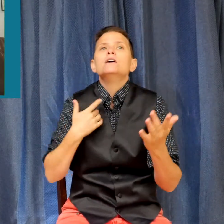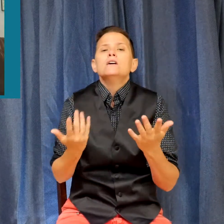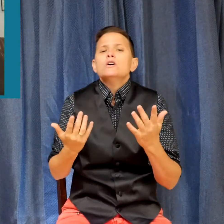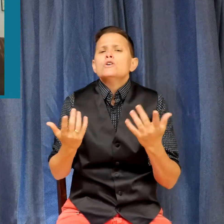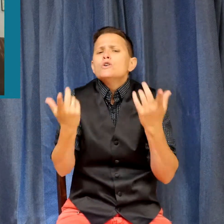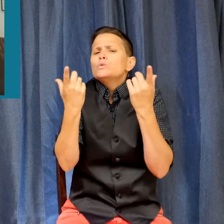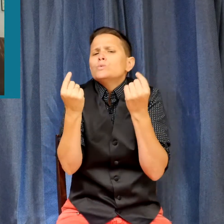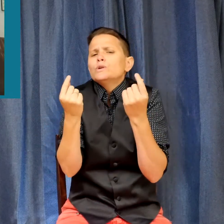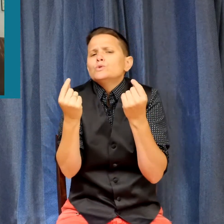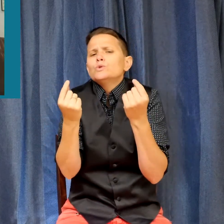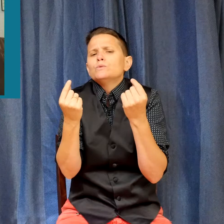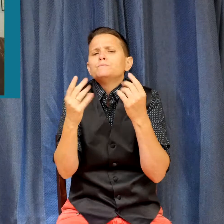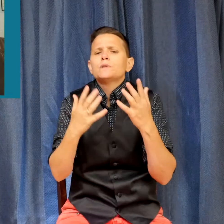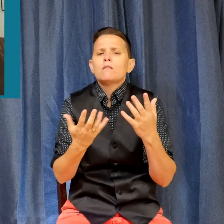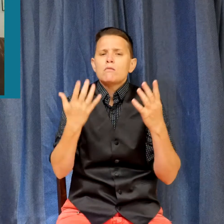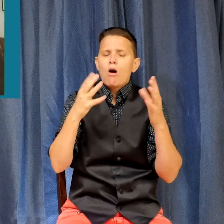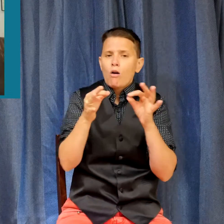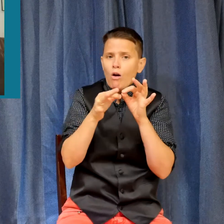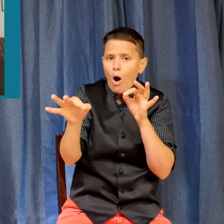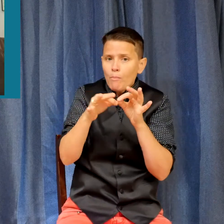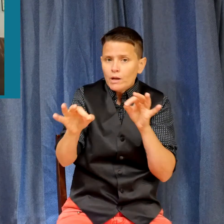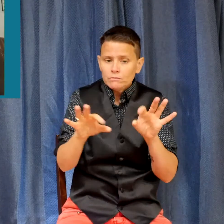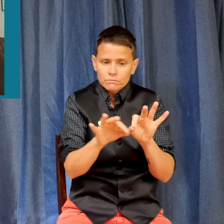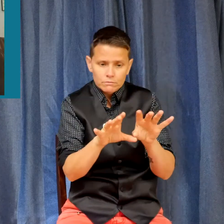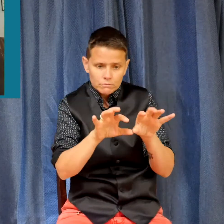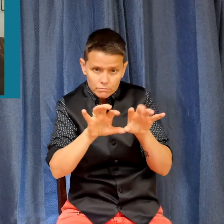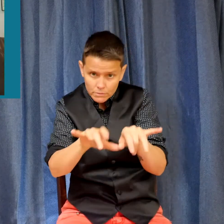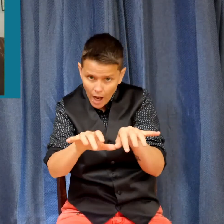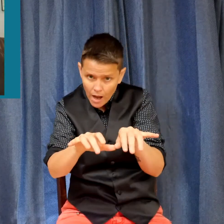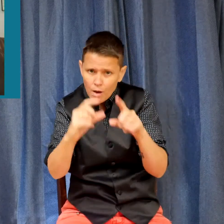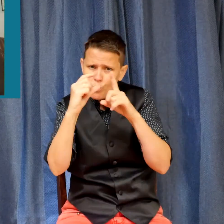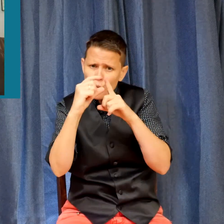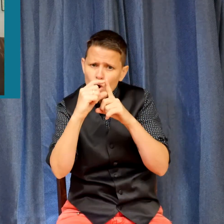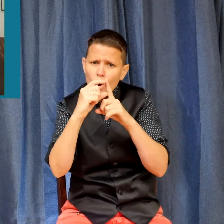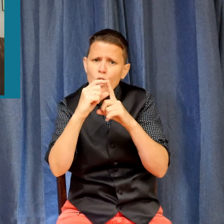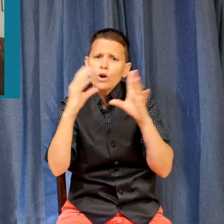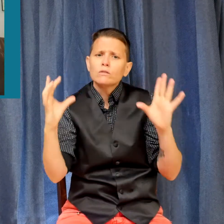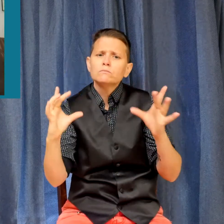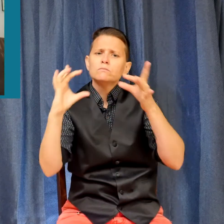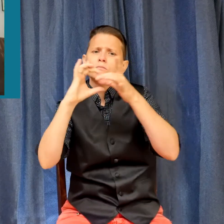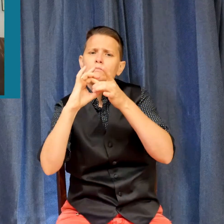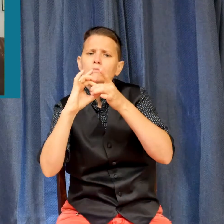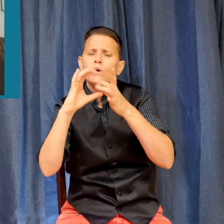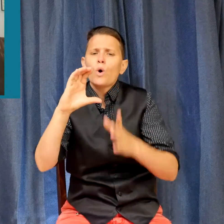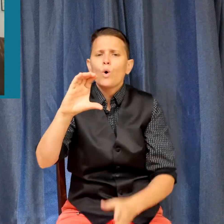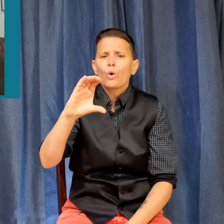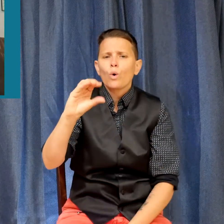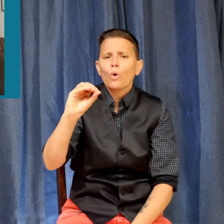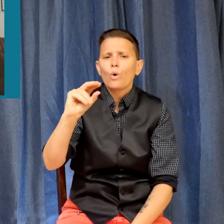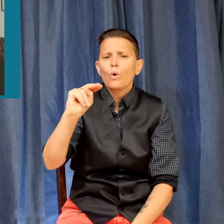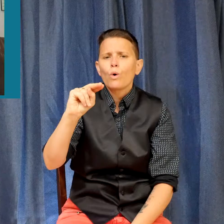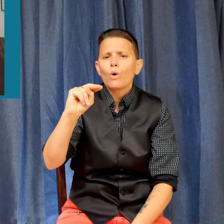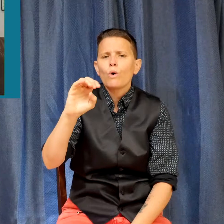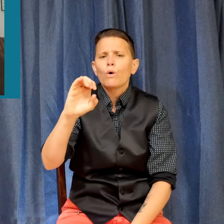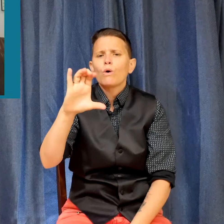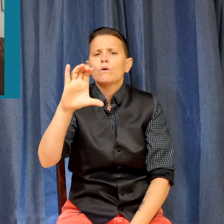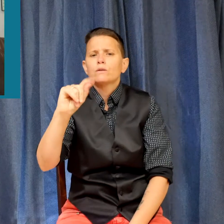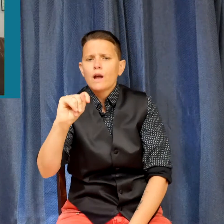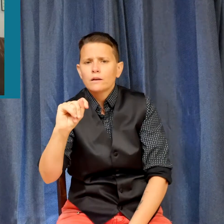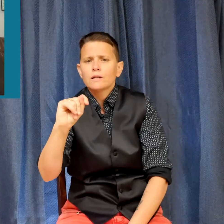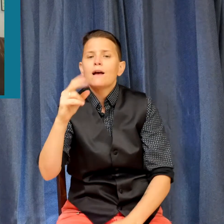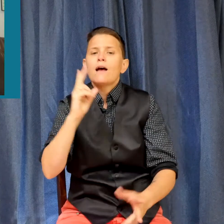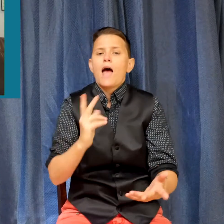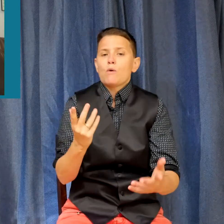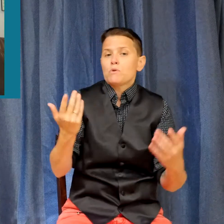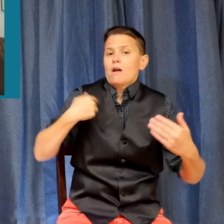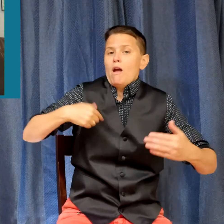type in the word connect in the comment section, and one of our ambassadors will get back with you to assist in any way that they